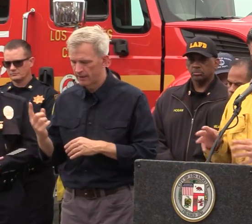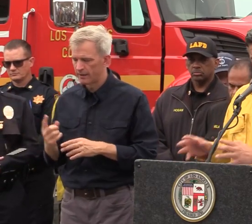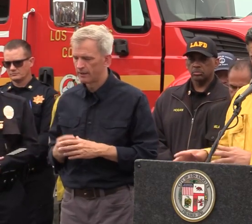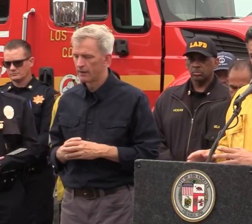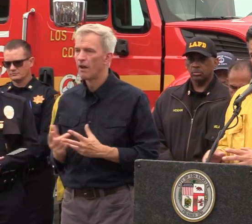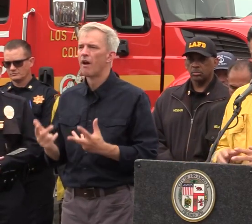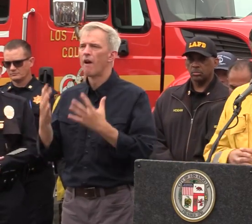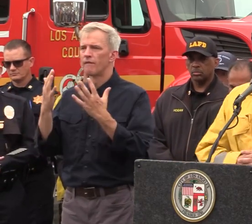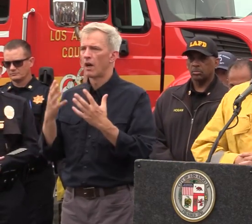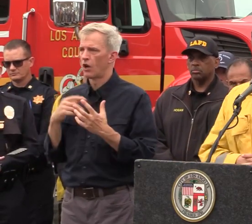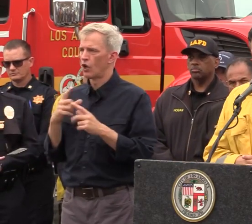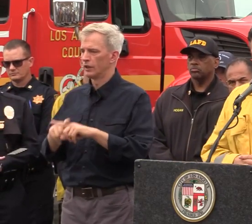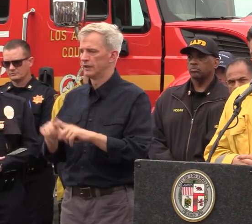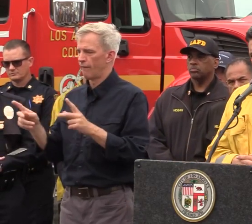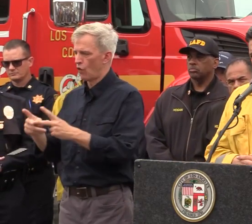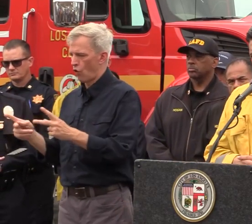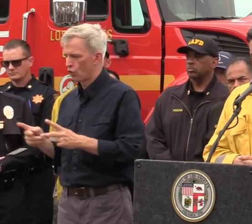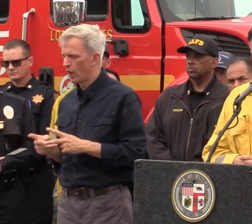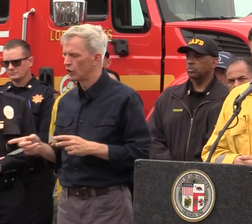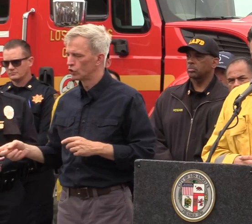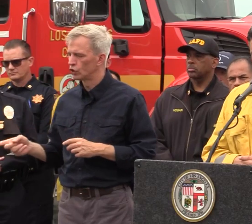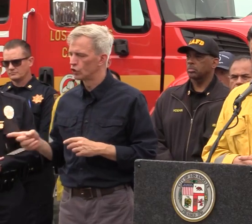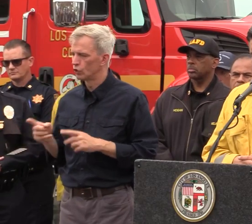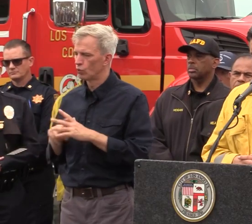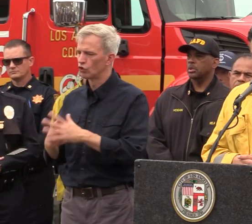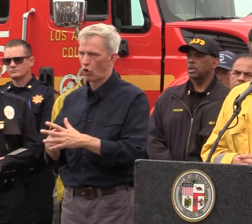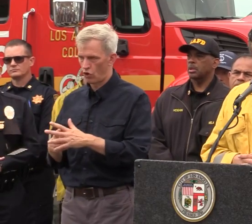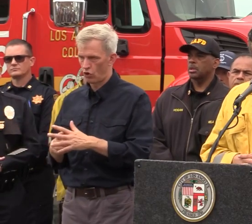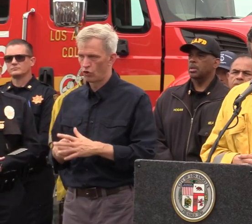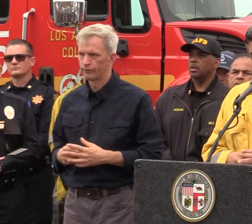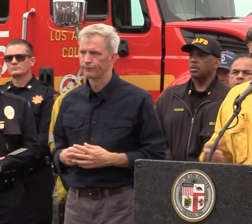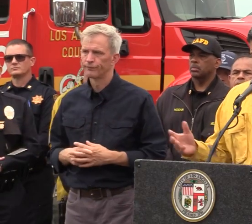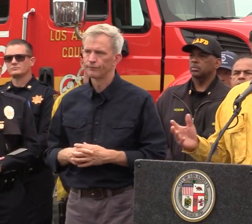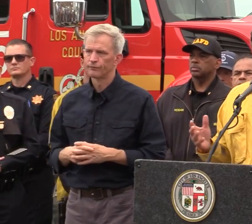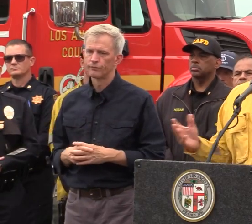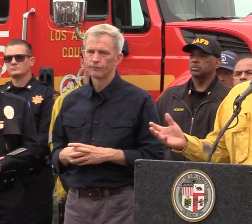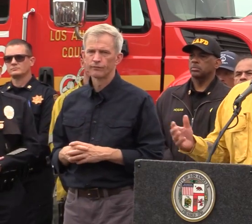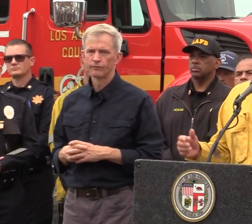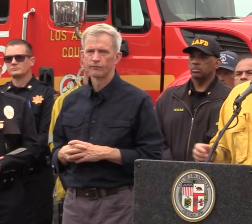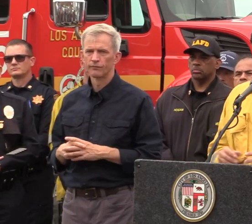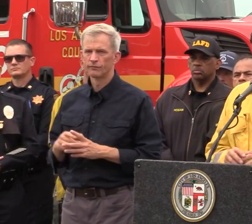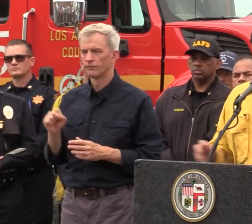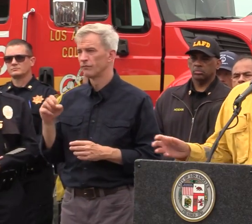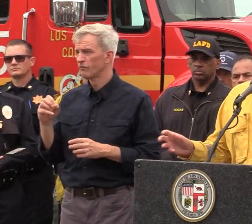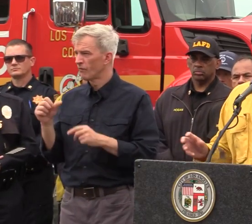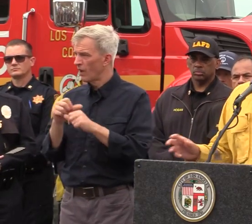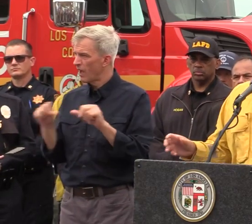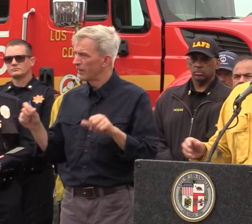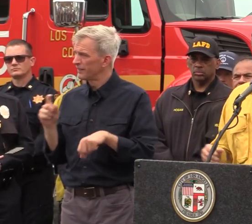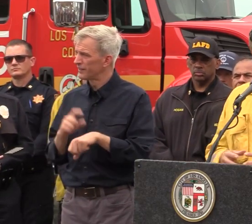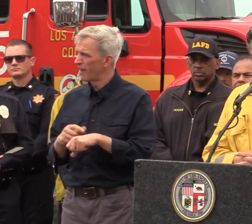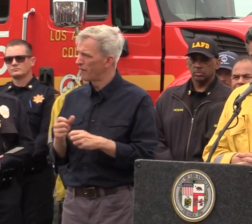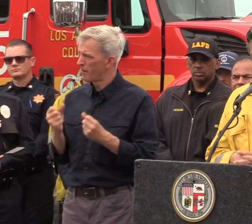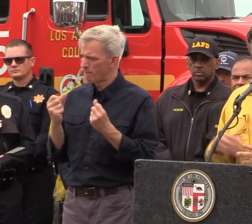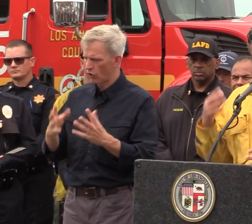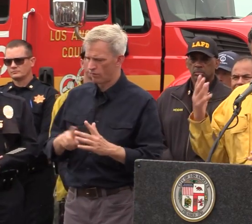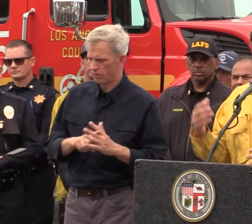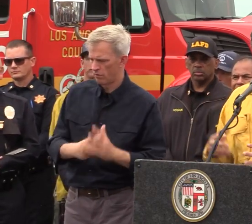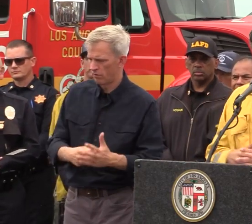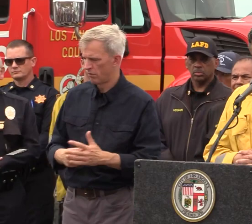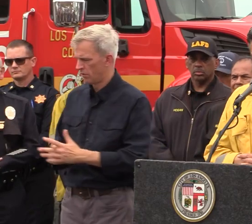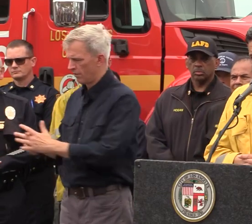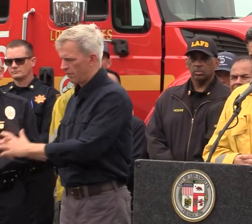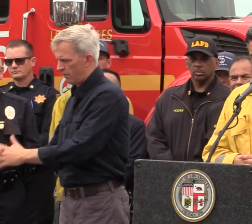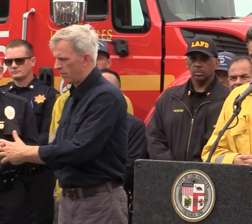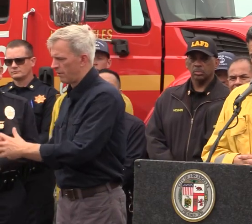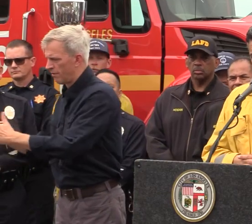at a different location was starting up. So anytime you have multiple points of origin, your first thought,